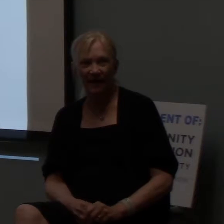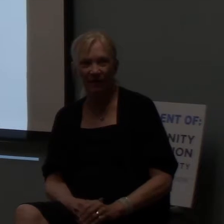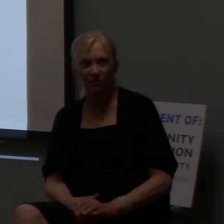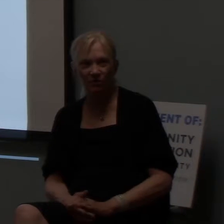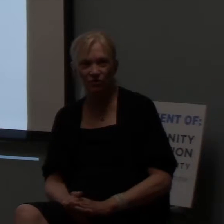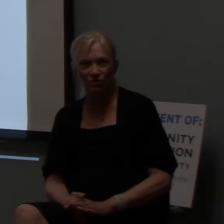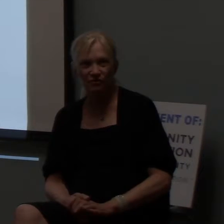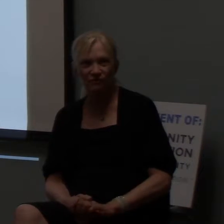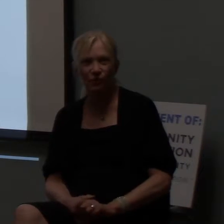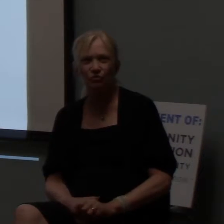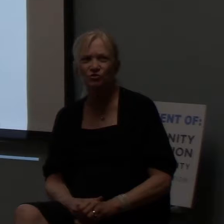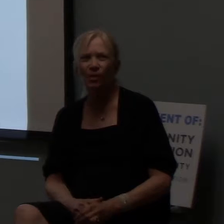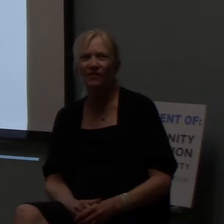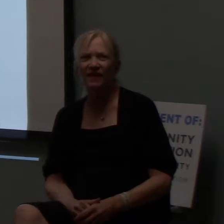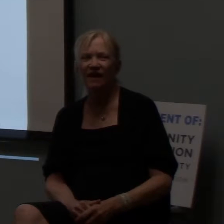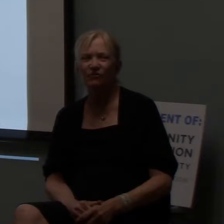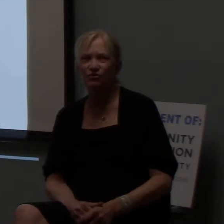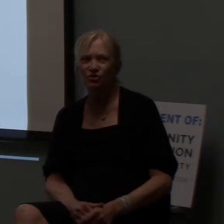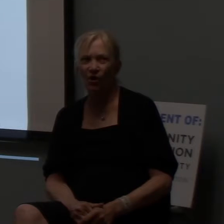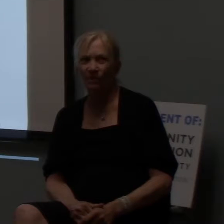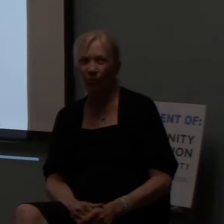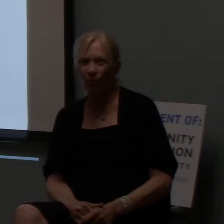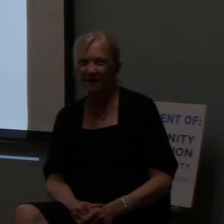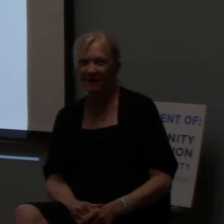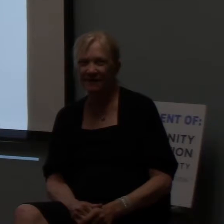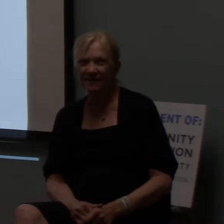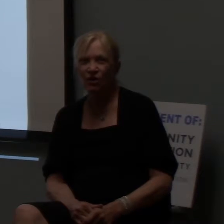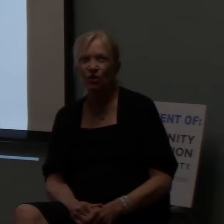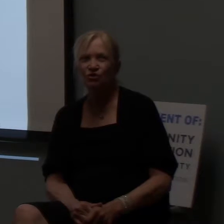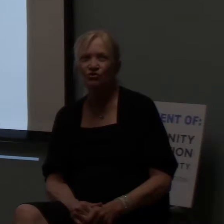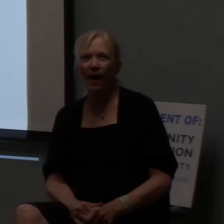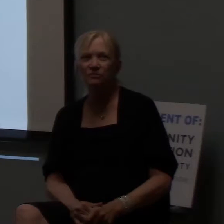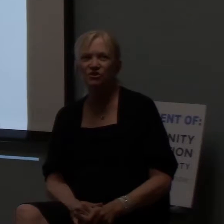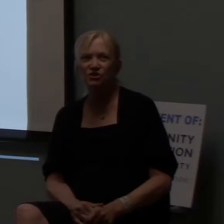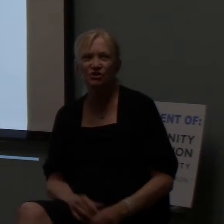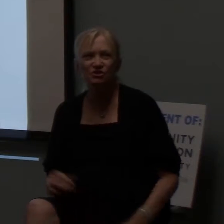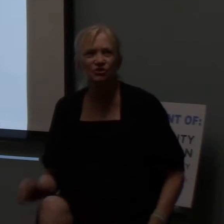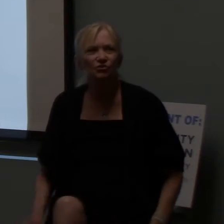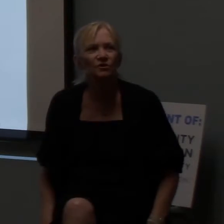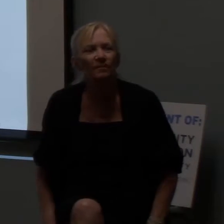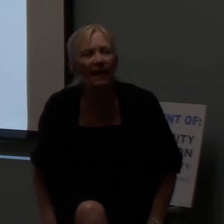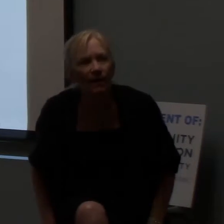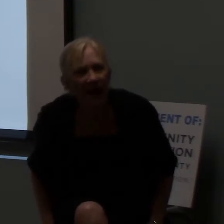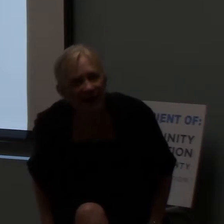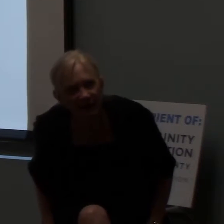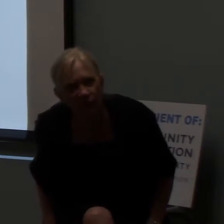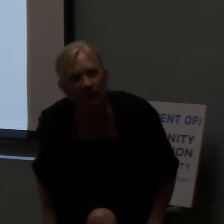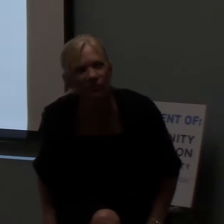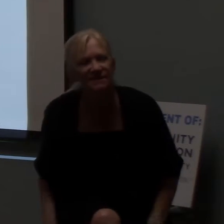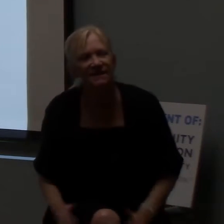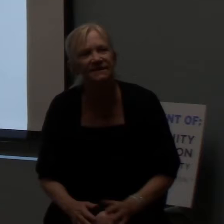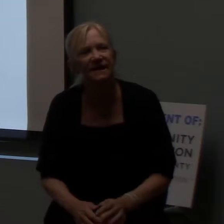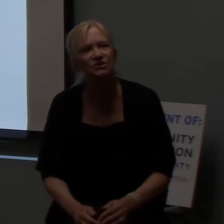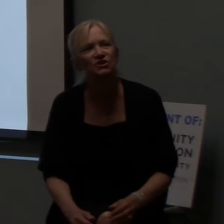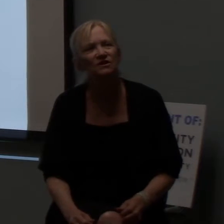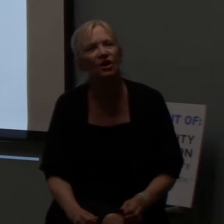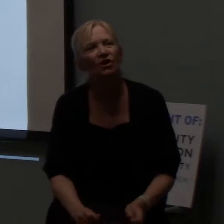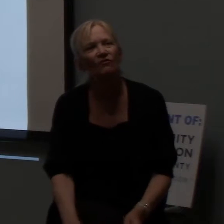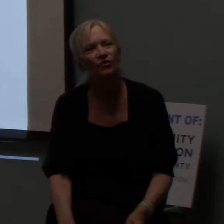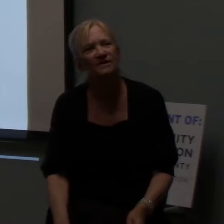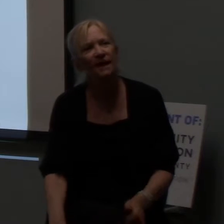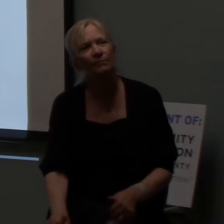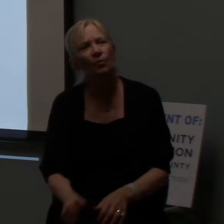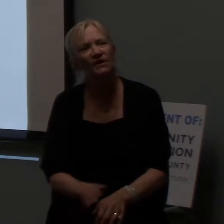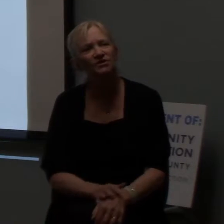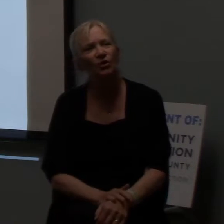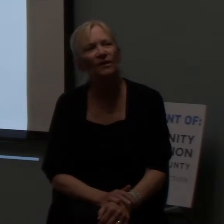be accountable to the voters while the others are appointed. So I was just concerned about lack of representation.